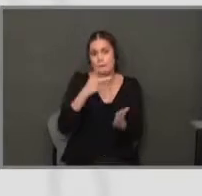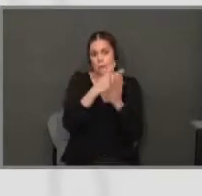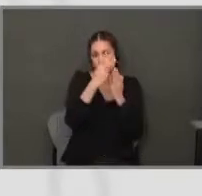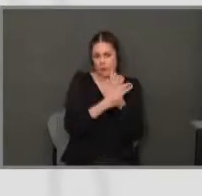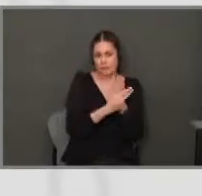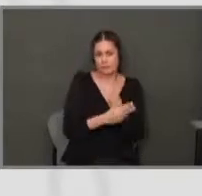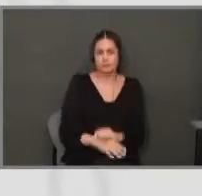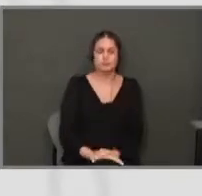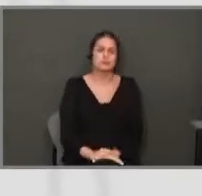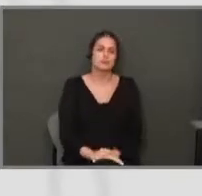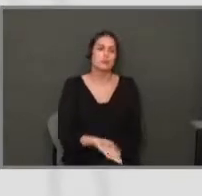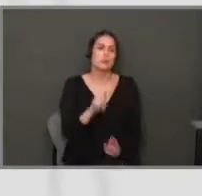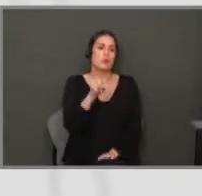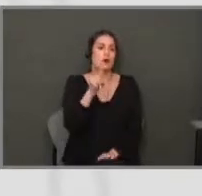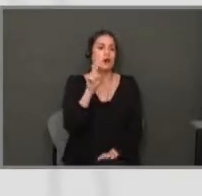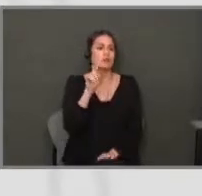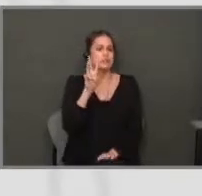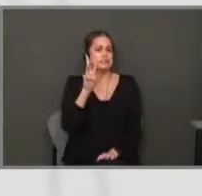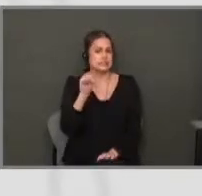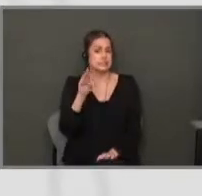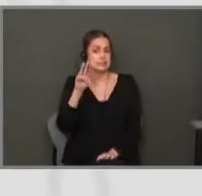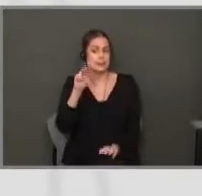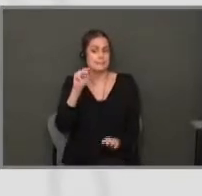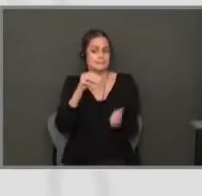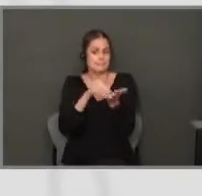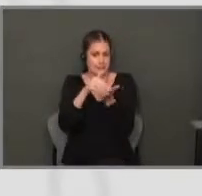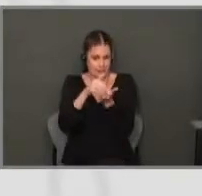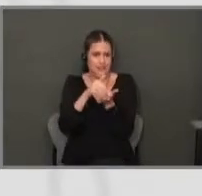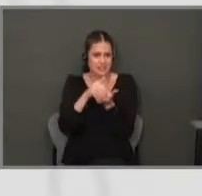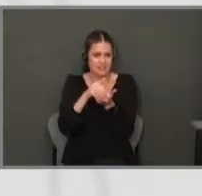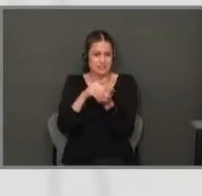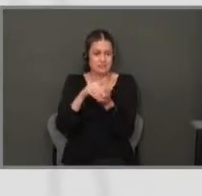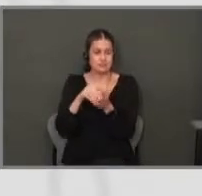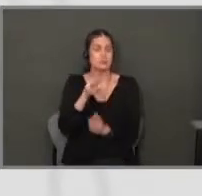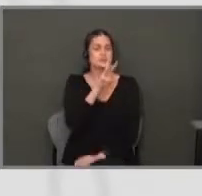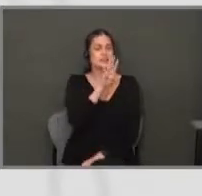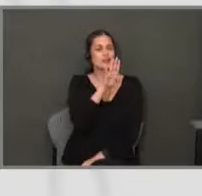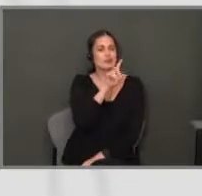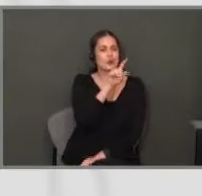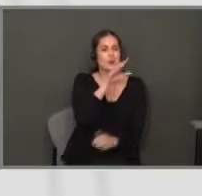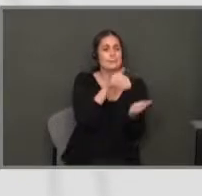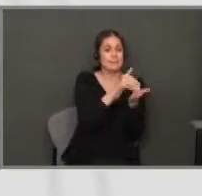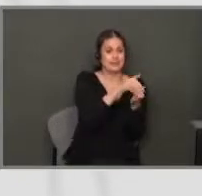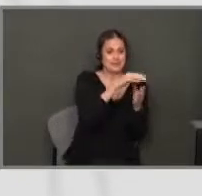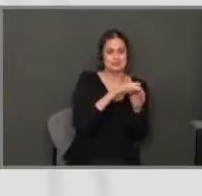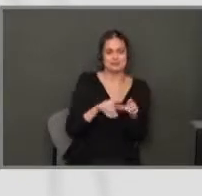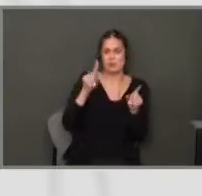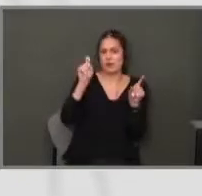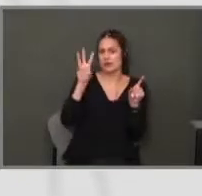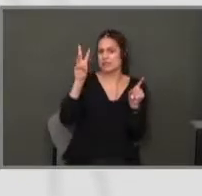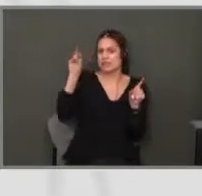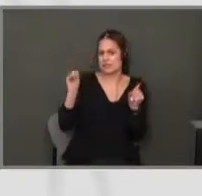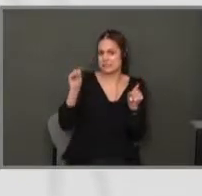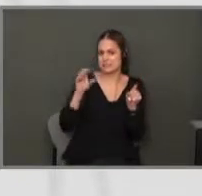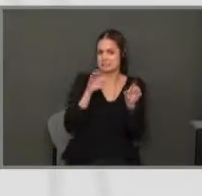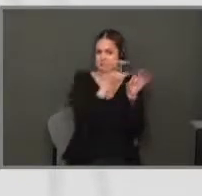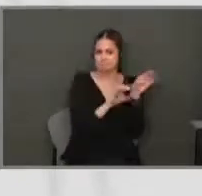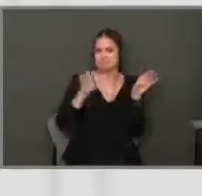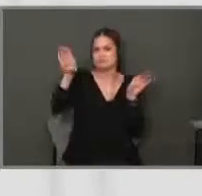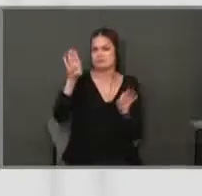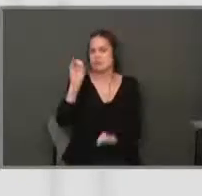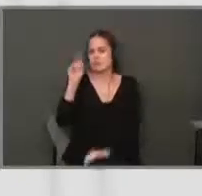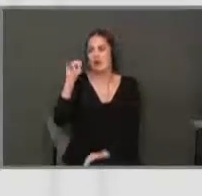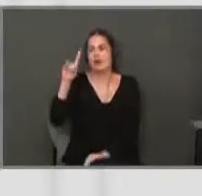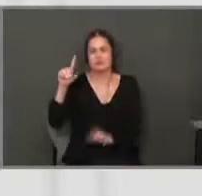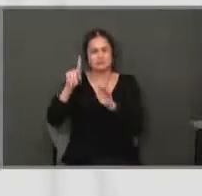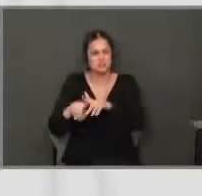program, about $160 million of that $641 million is the first year to begin that bond program. Next